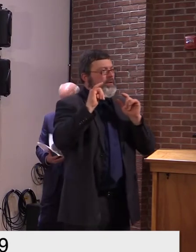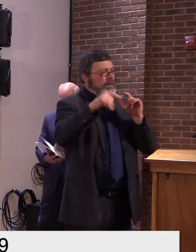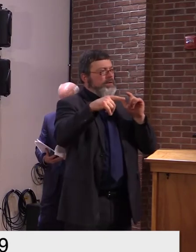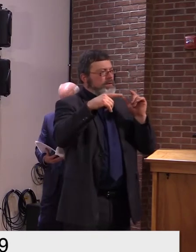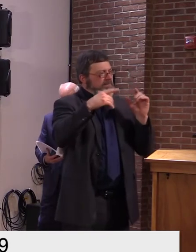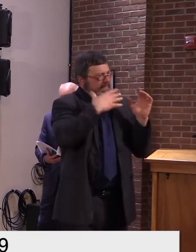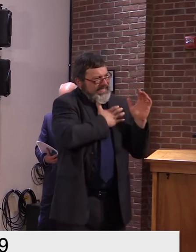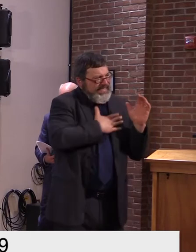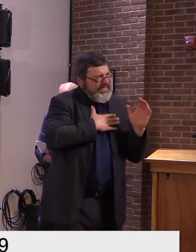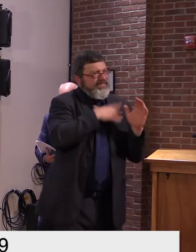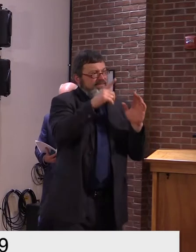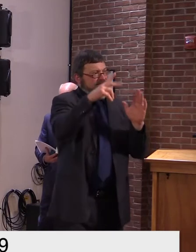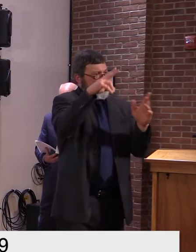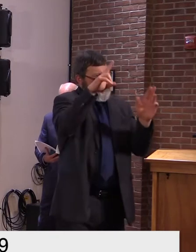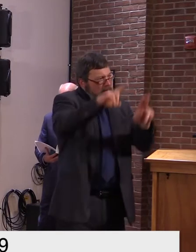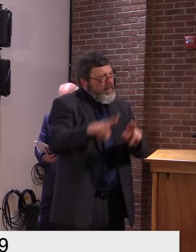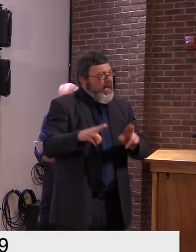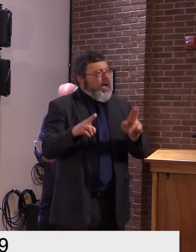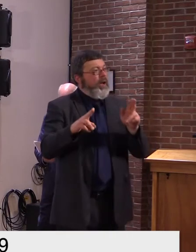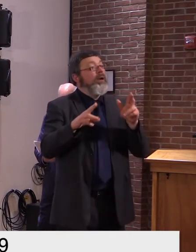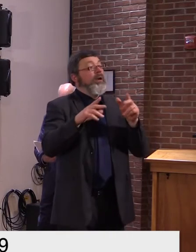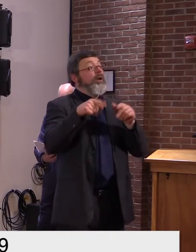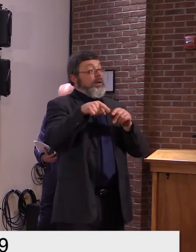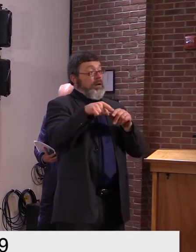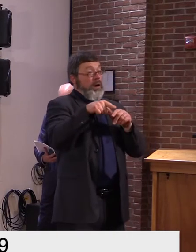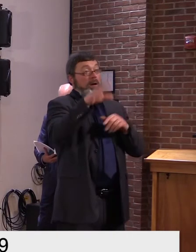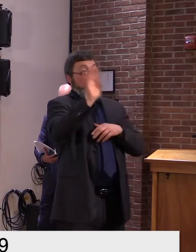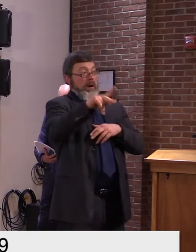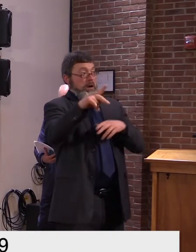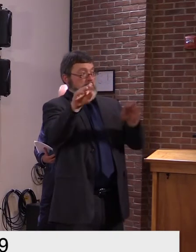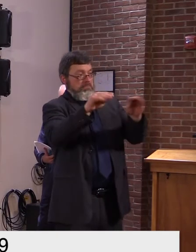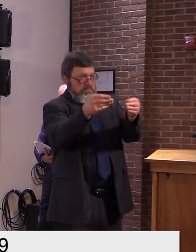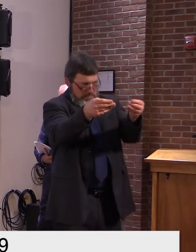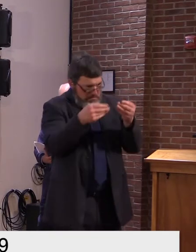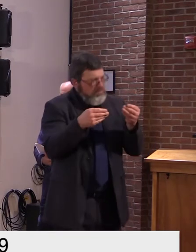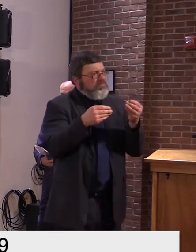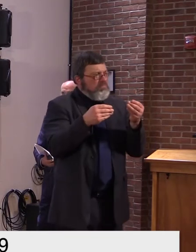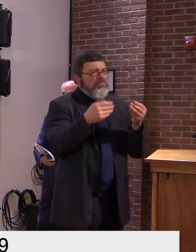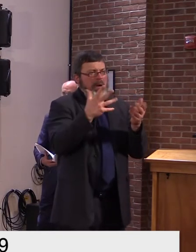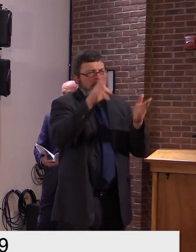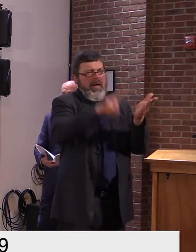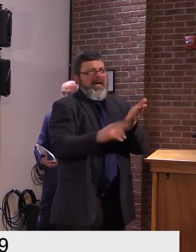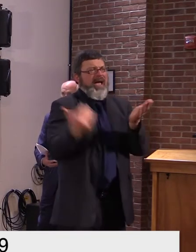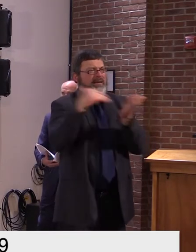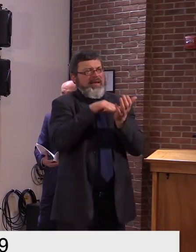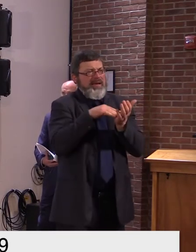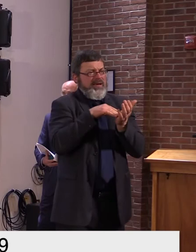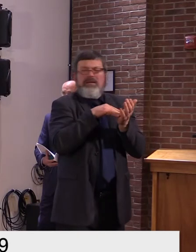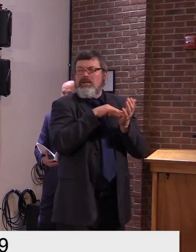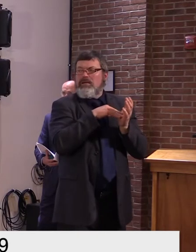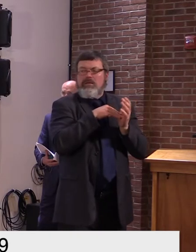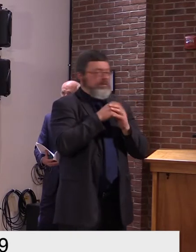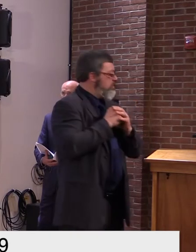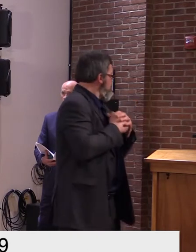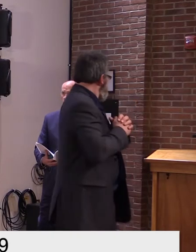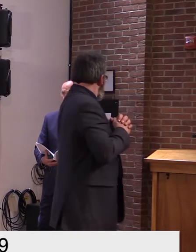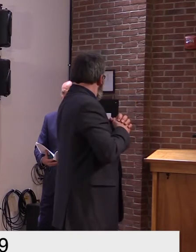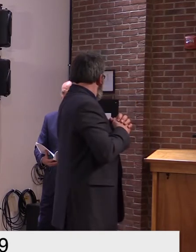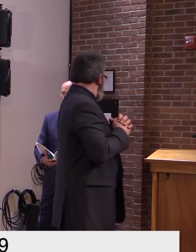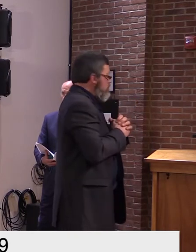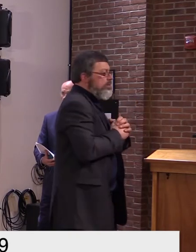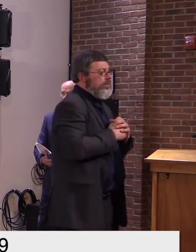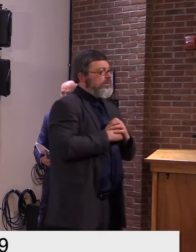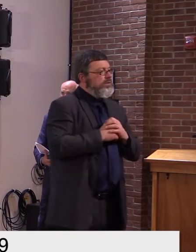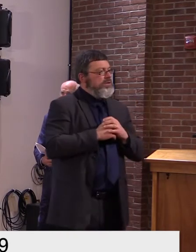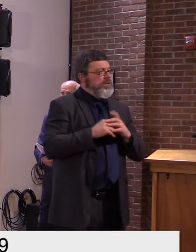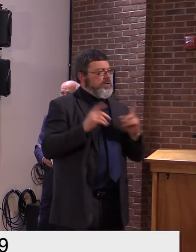we are going to have to receive in order to forward your application. Now, the other part that I don't know is this first